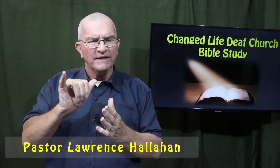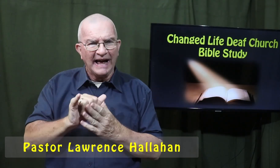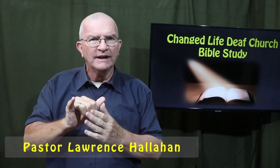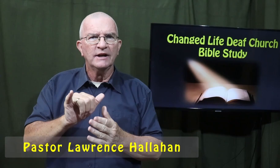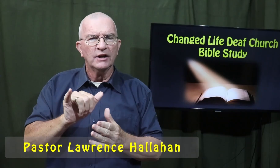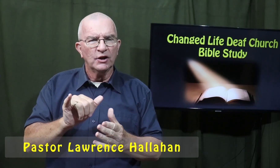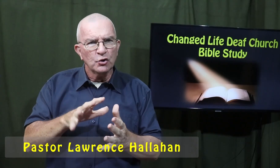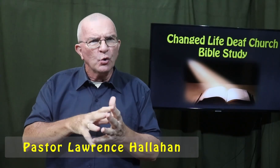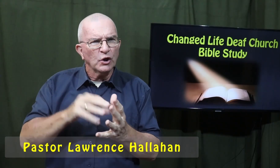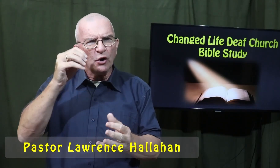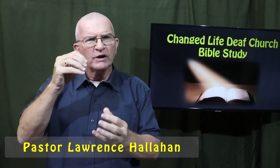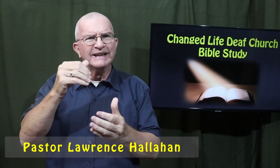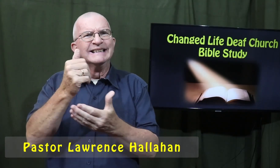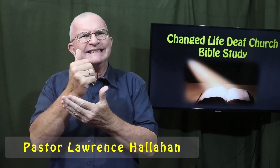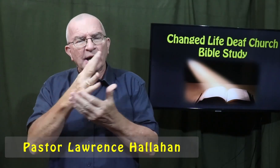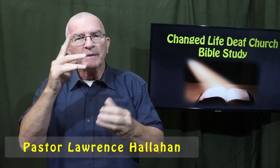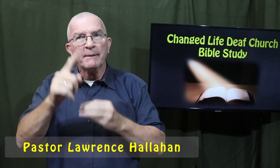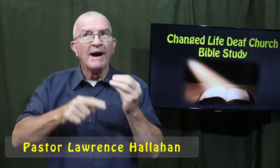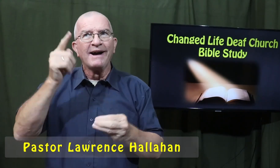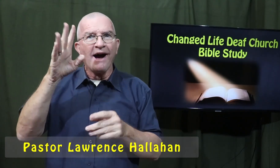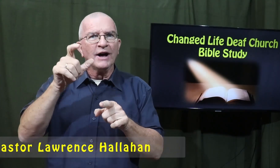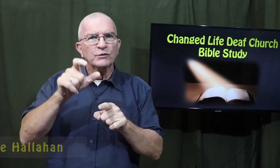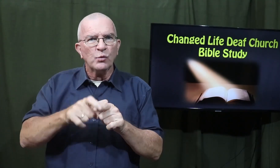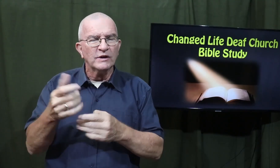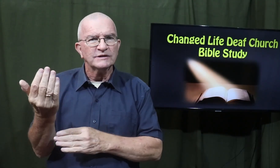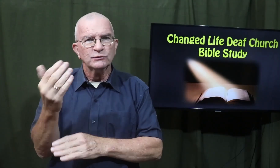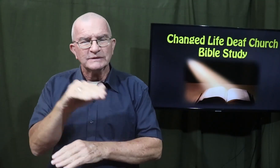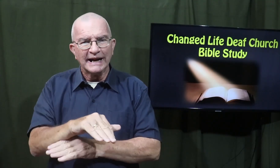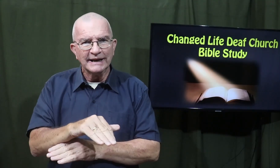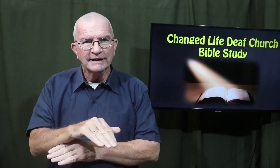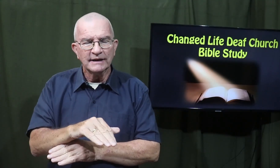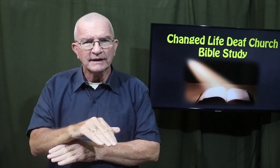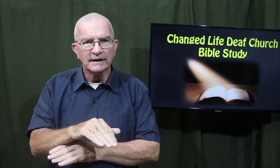that you learned something about the Word tonight.